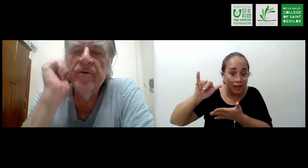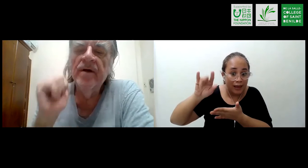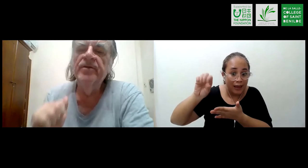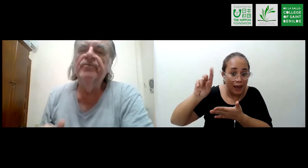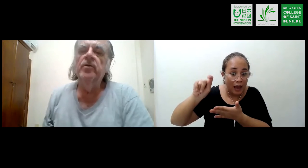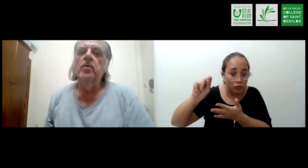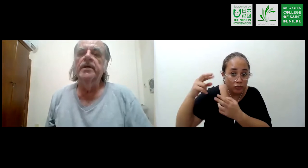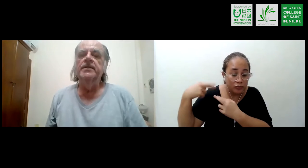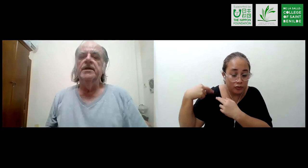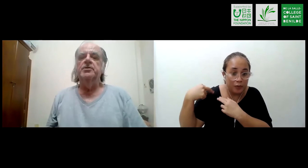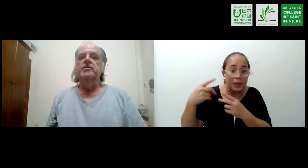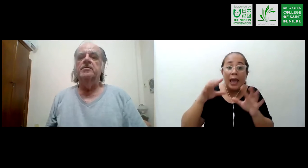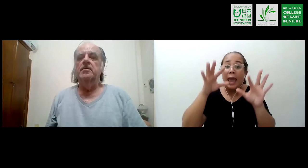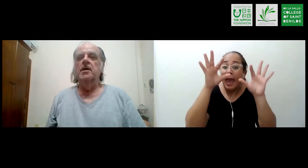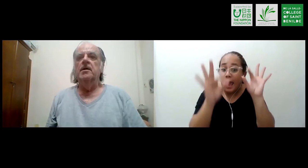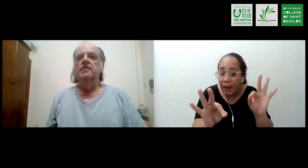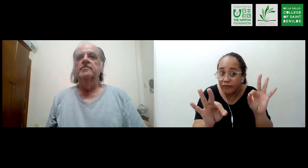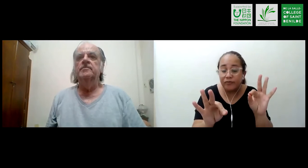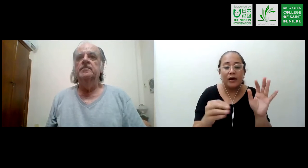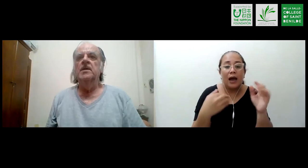And if you have different orientations,